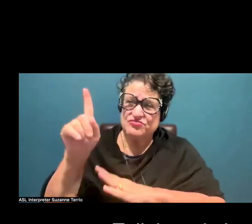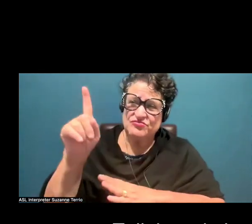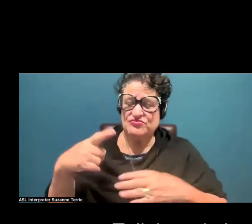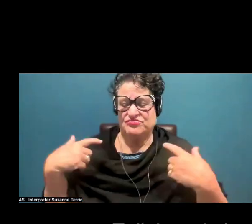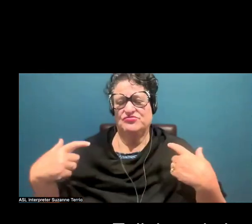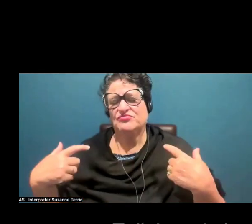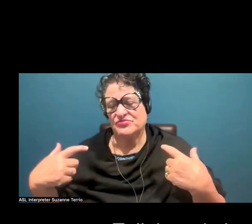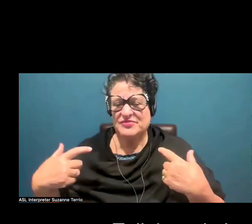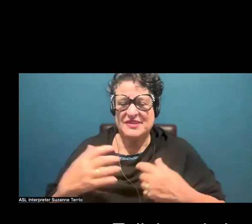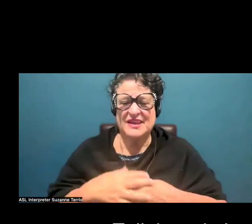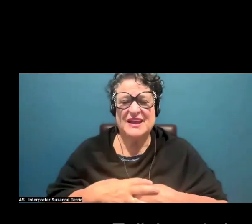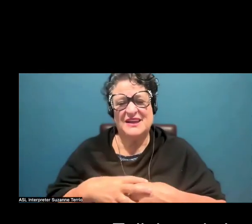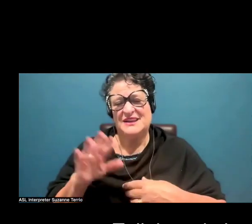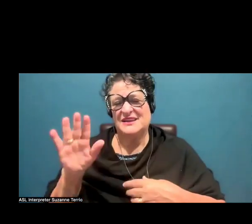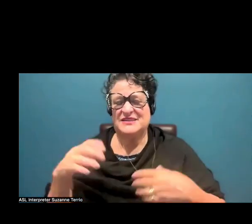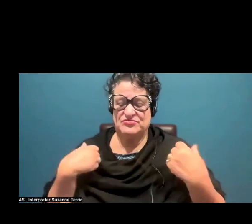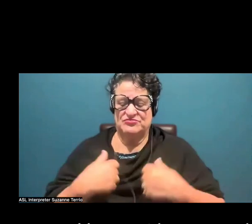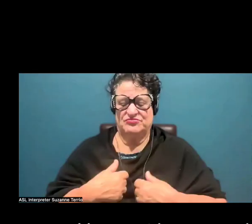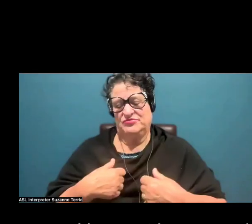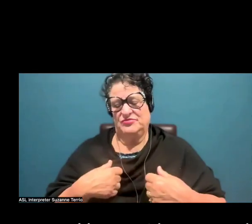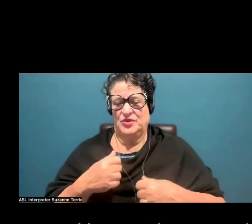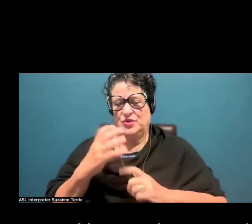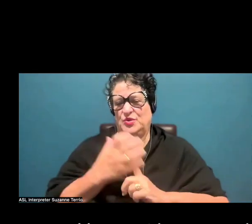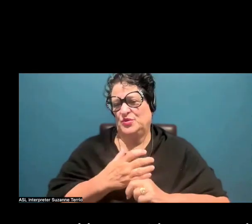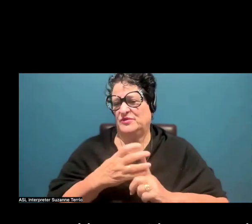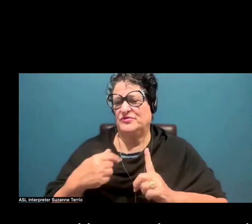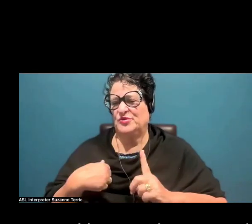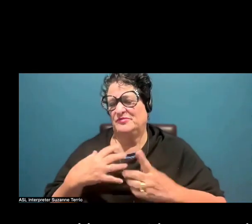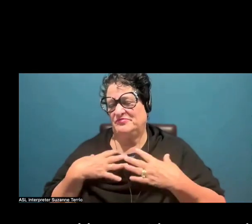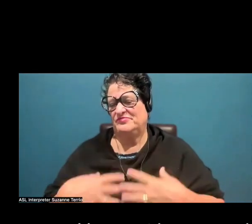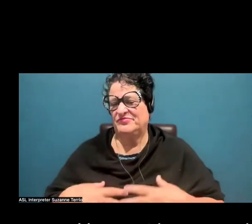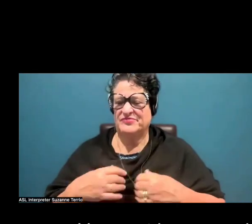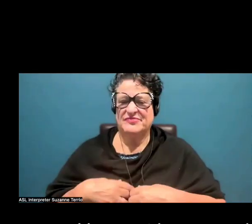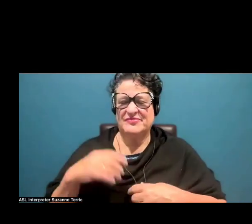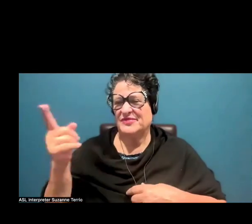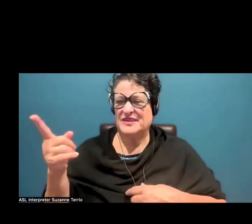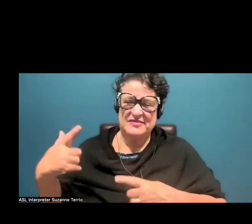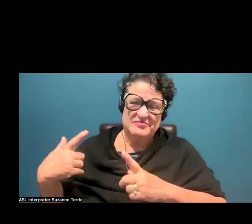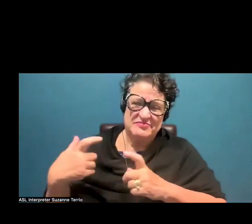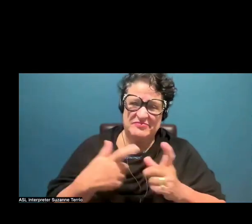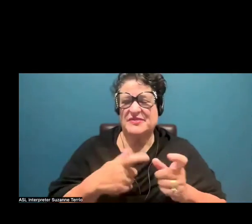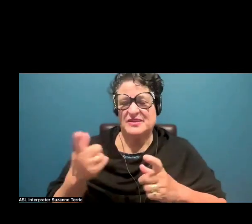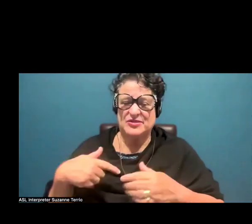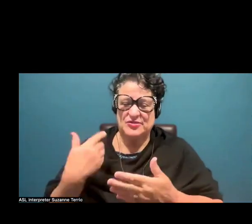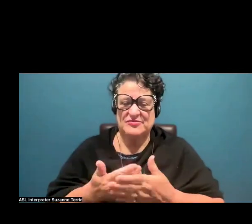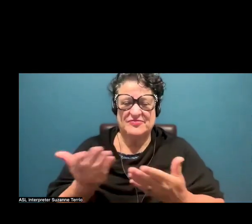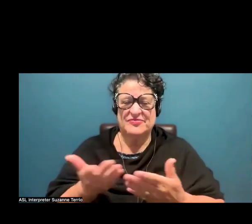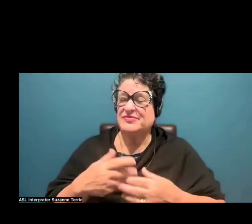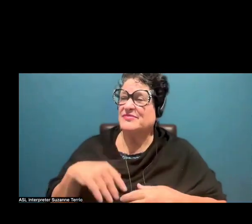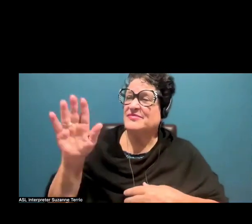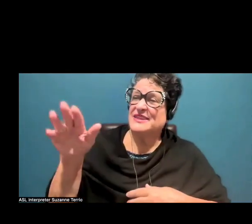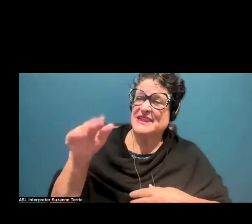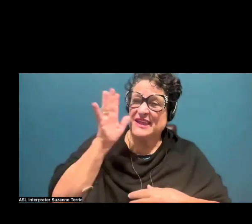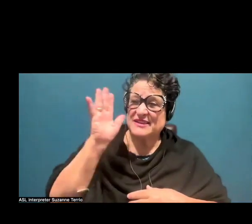broad-shouldered, and still wearing his park ranger uniform. He must have sped the whole way from Bryce to make it in time. Dad, I call, over